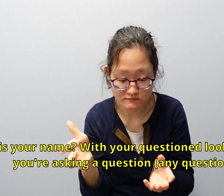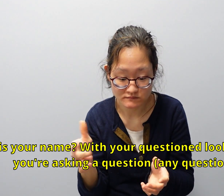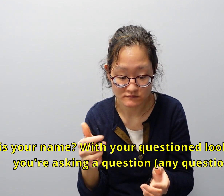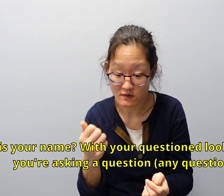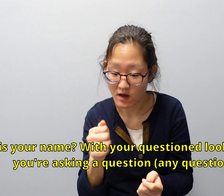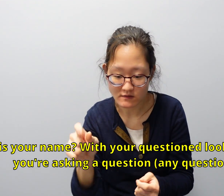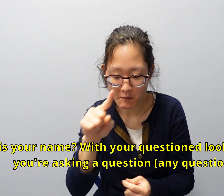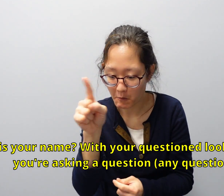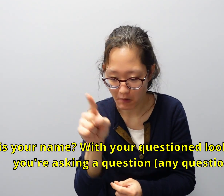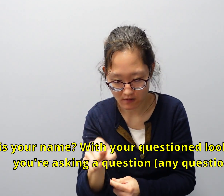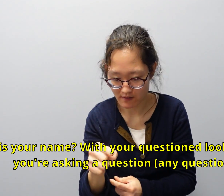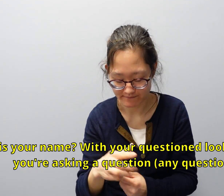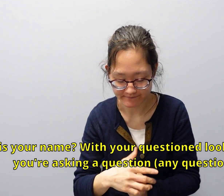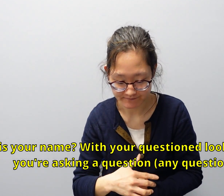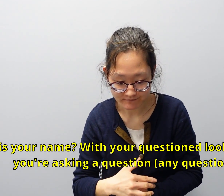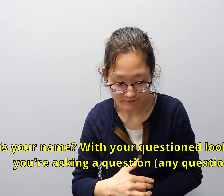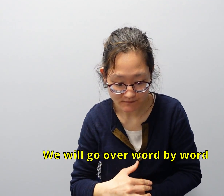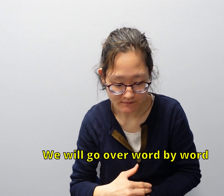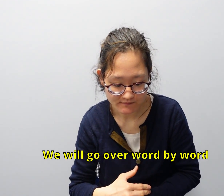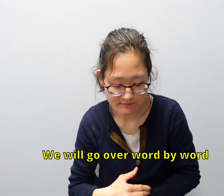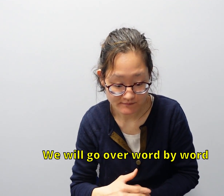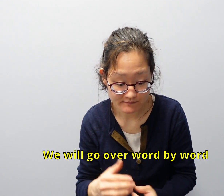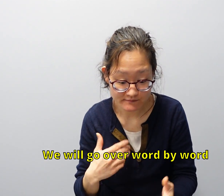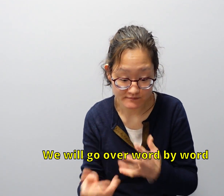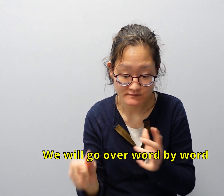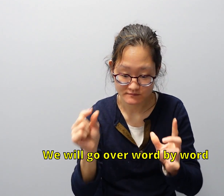question. We will go over word by word.